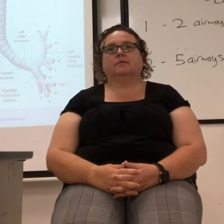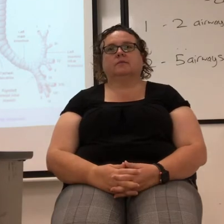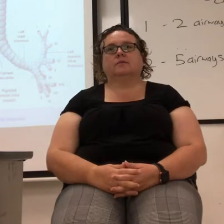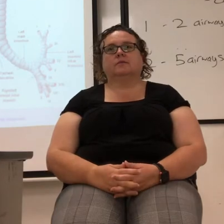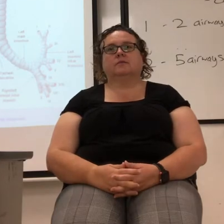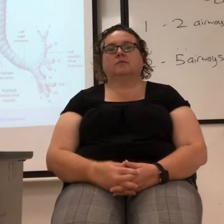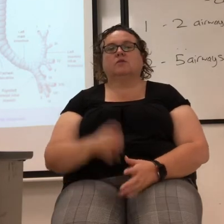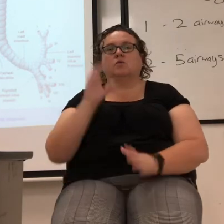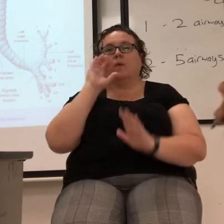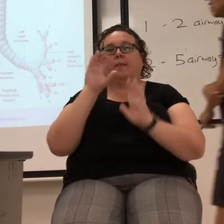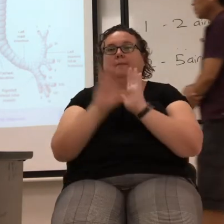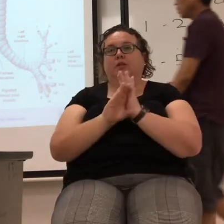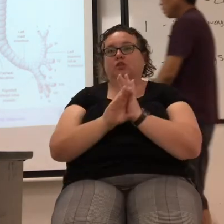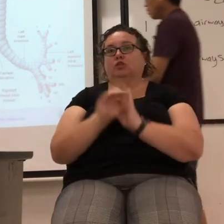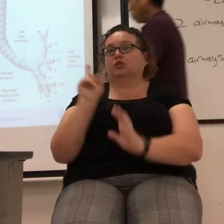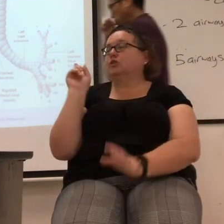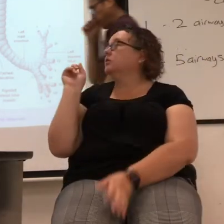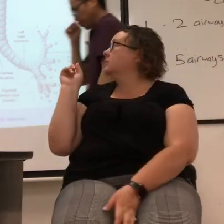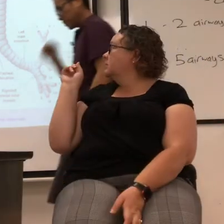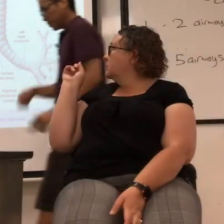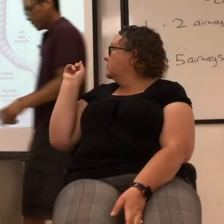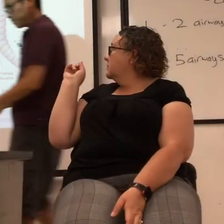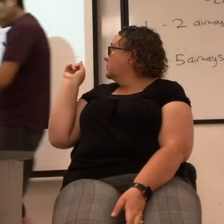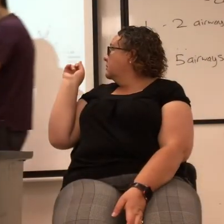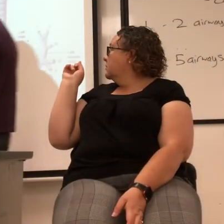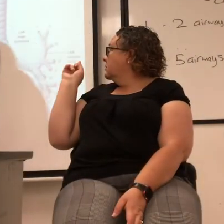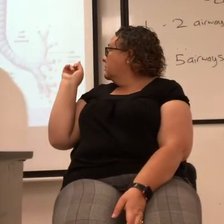So on the picture here,